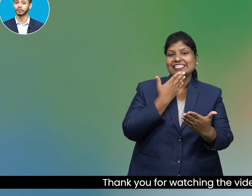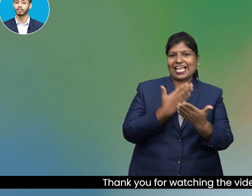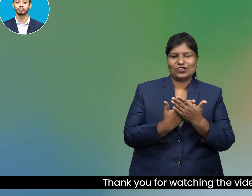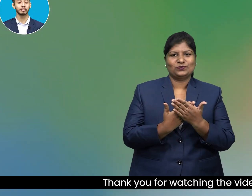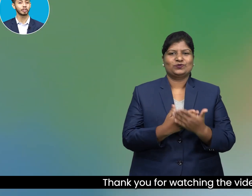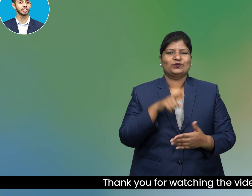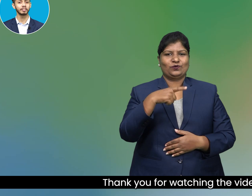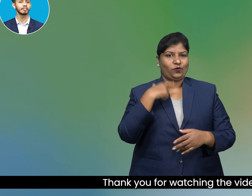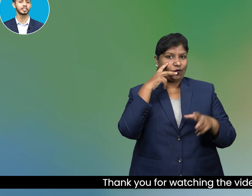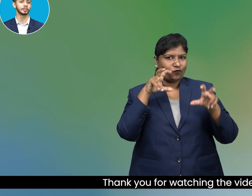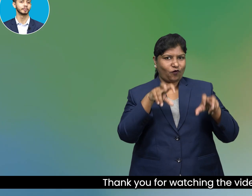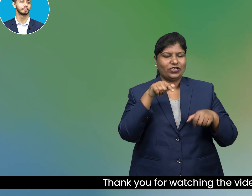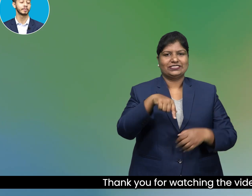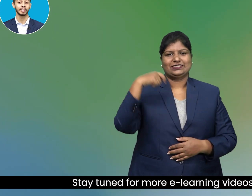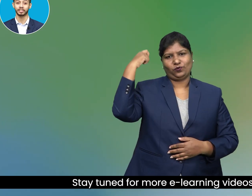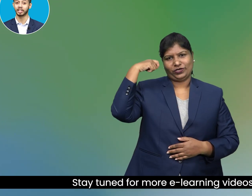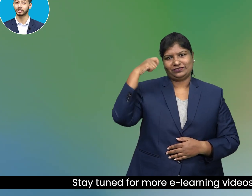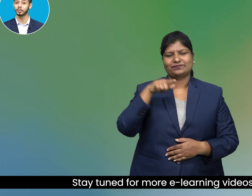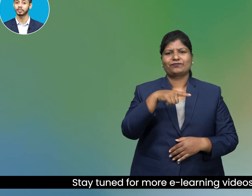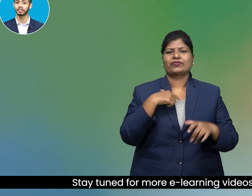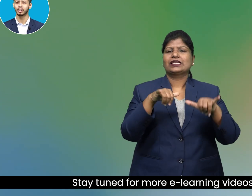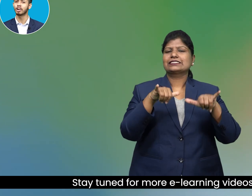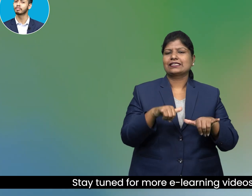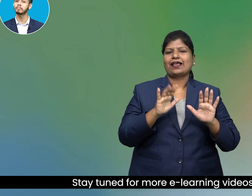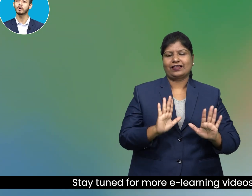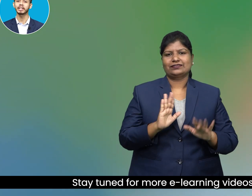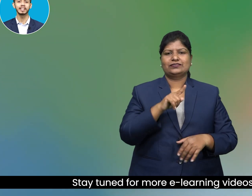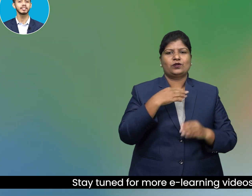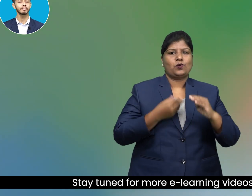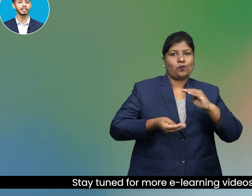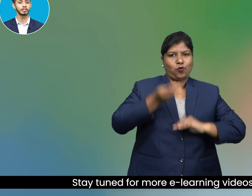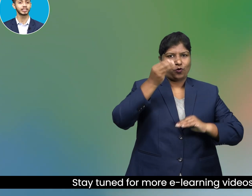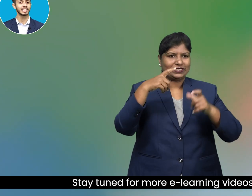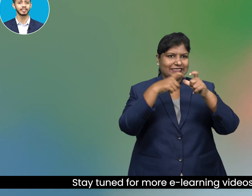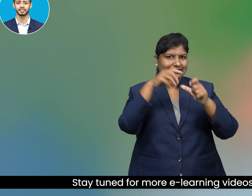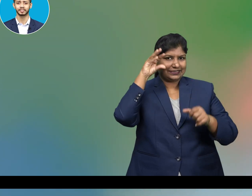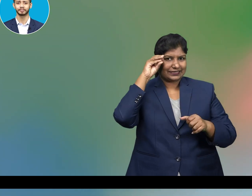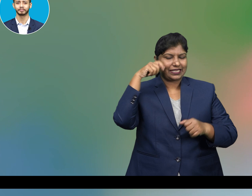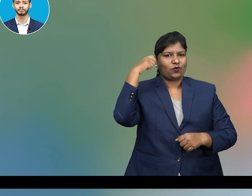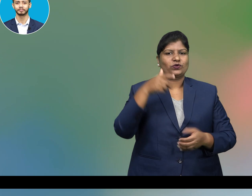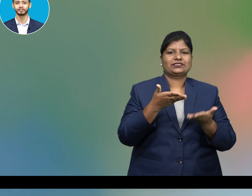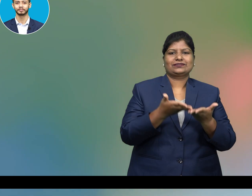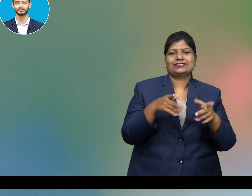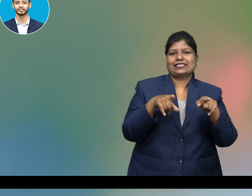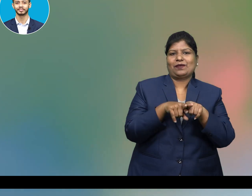Thank you for watching the video. Stay tuned for more e-learning videos like this.